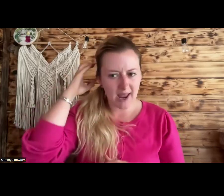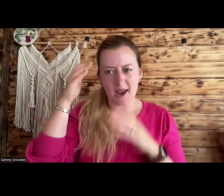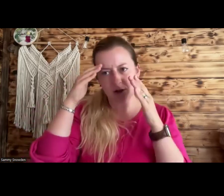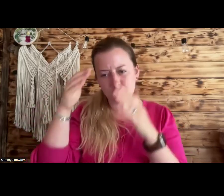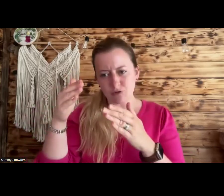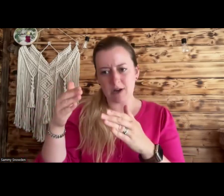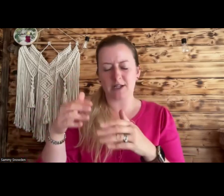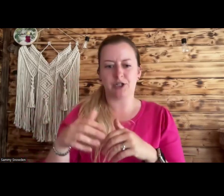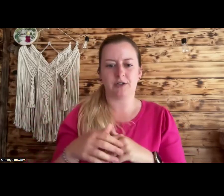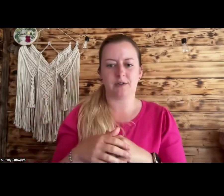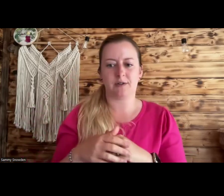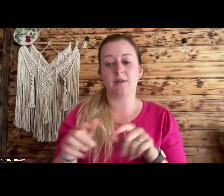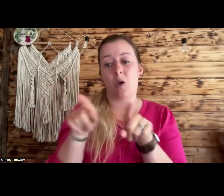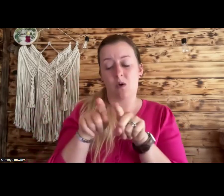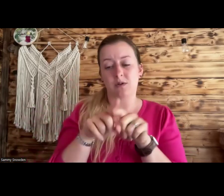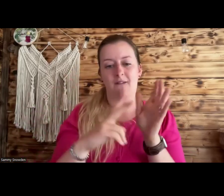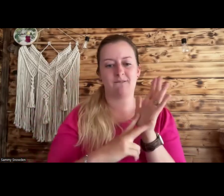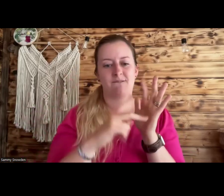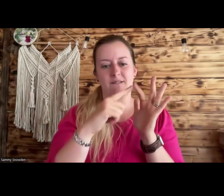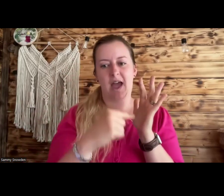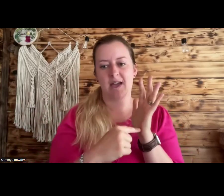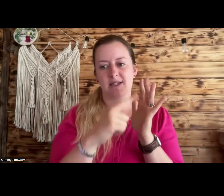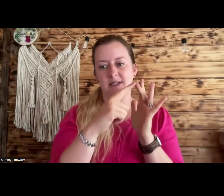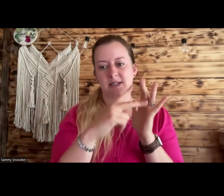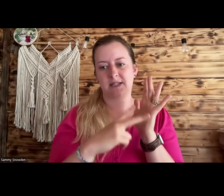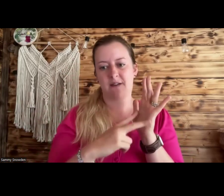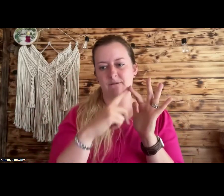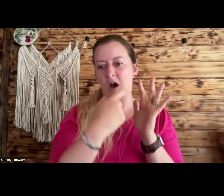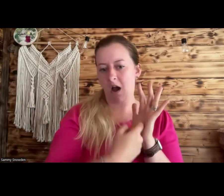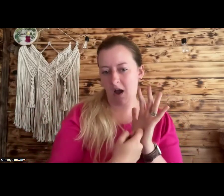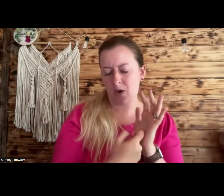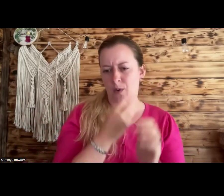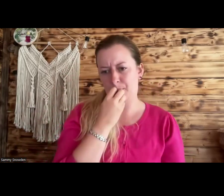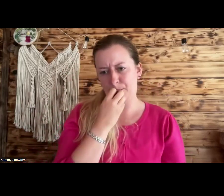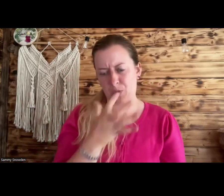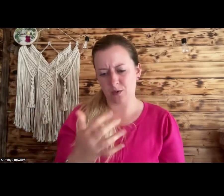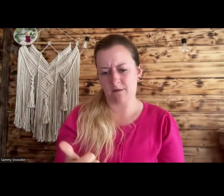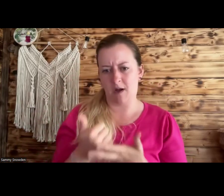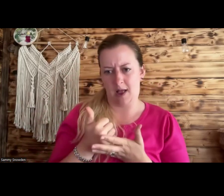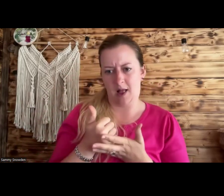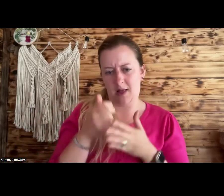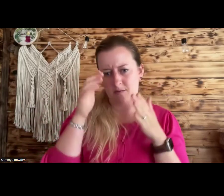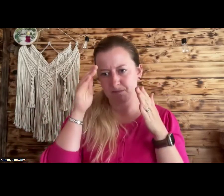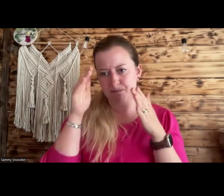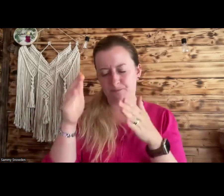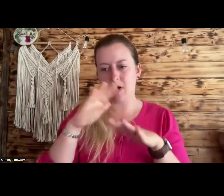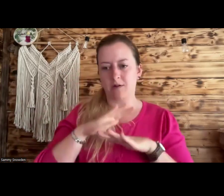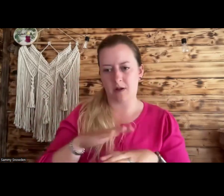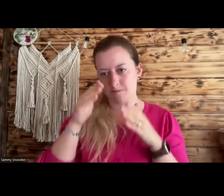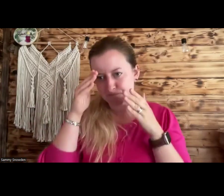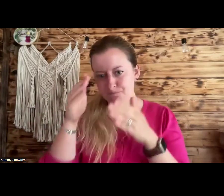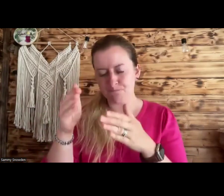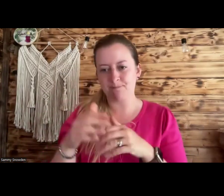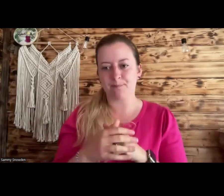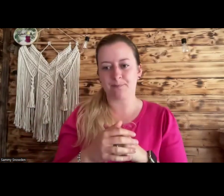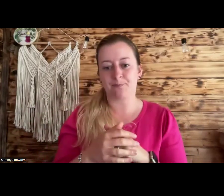and also vetiver, which is another really beautiful oil, really to support us. It could be that we want to be a bit more adventurous